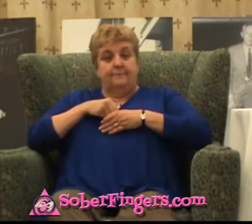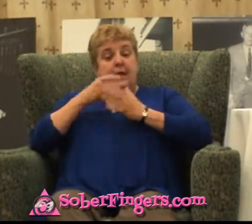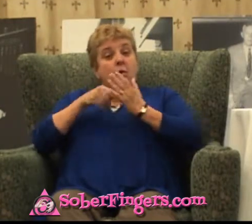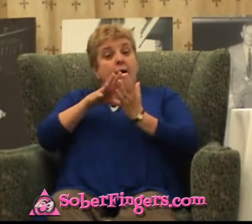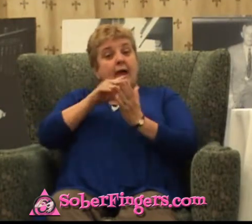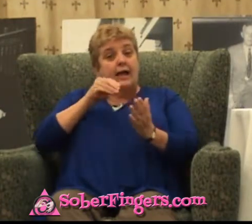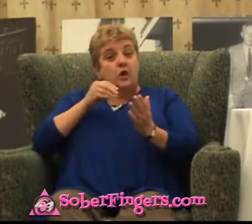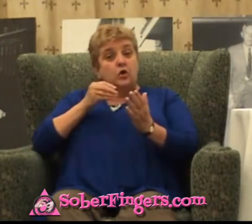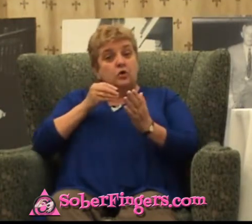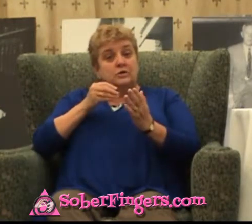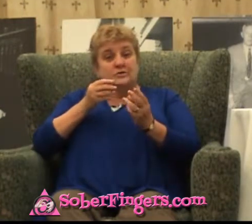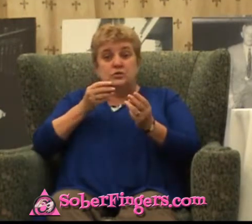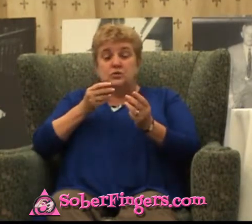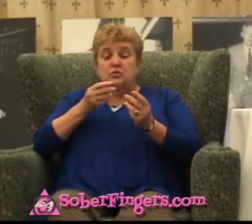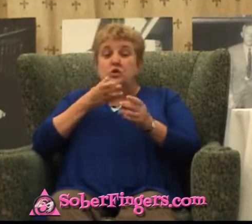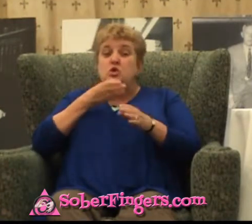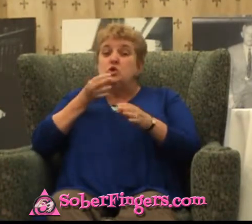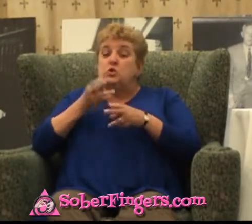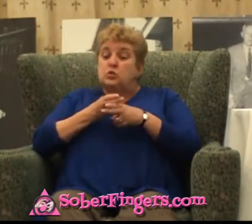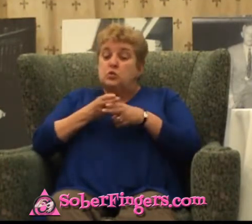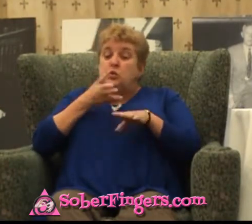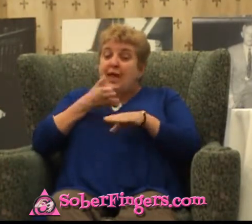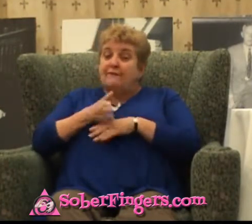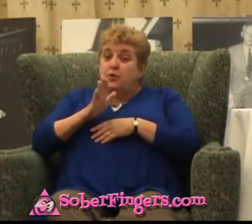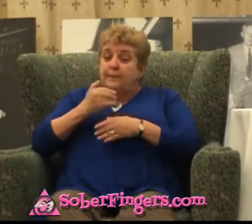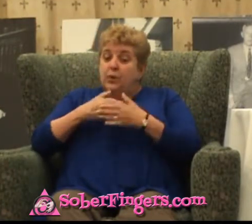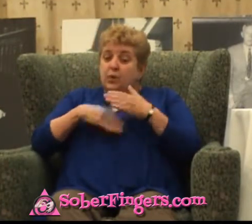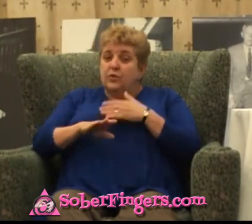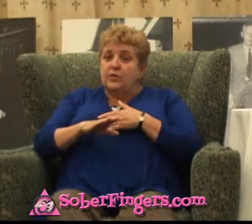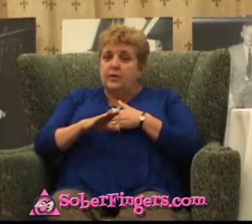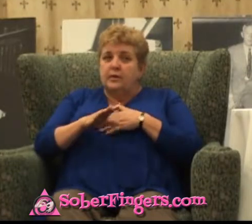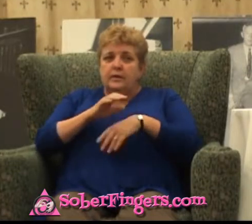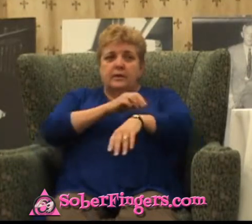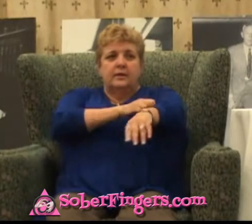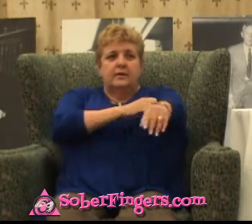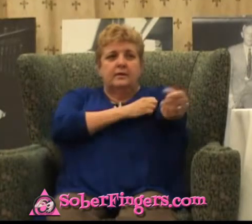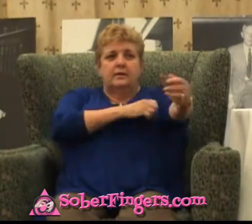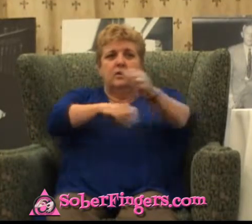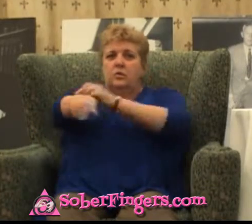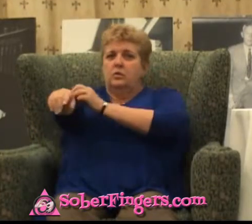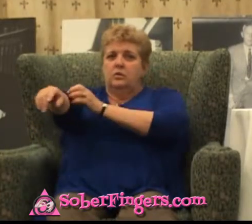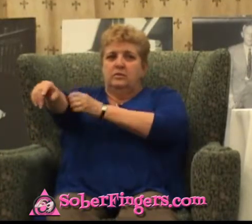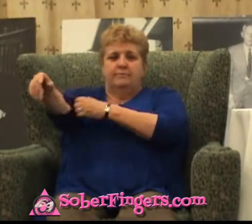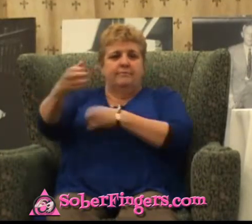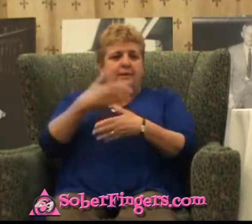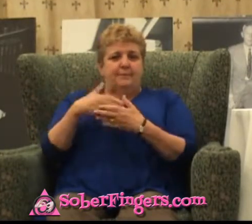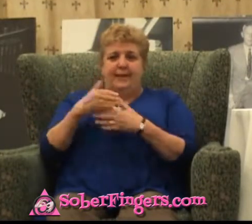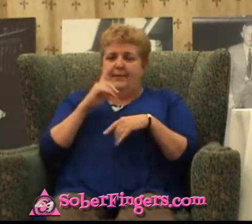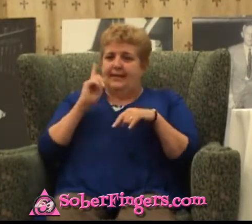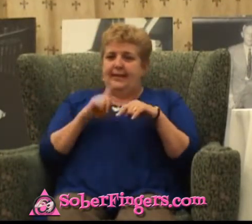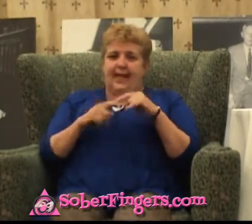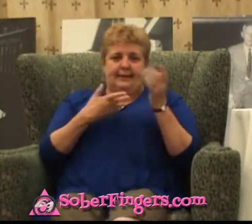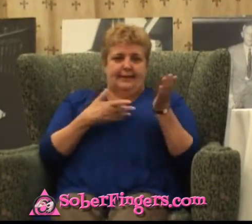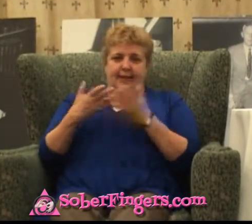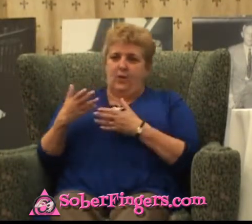his birth was that a baby's shoulders are entirely too tiny to carry the disease of alcoholism on, much less a program of